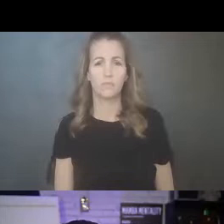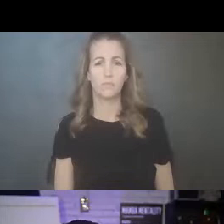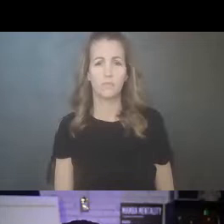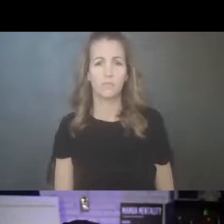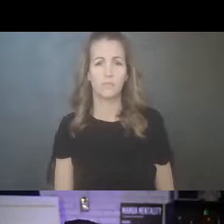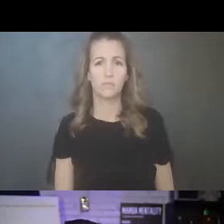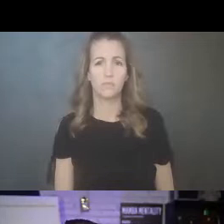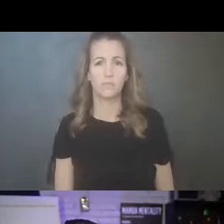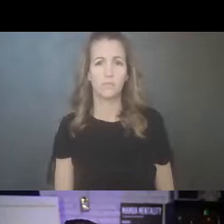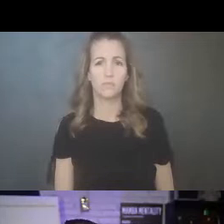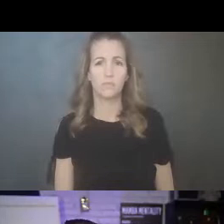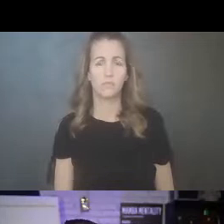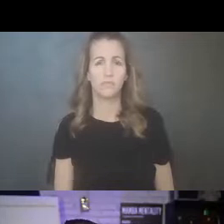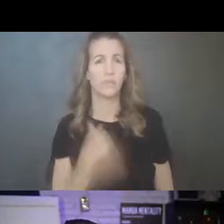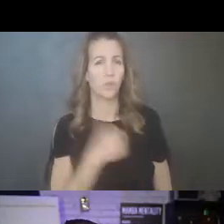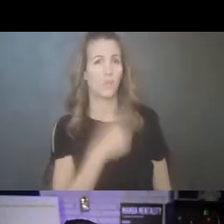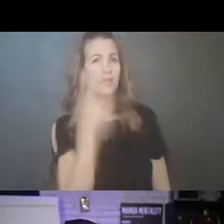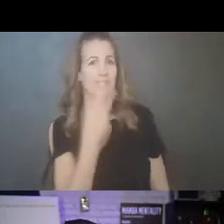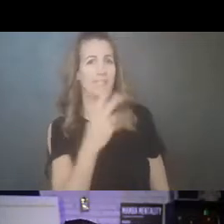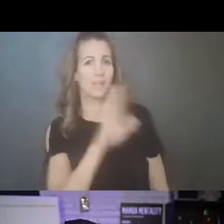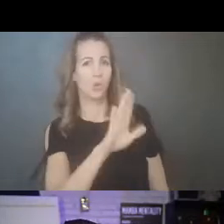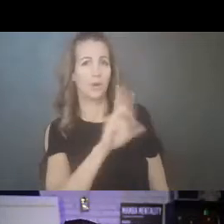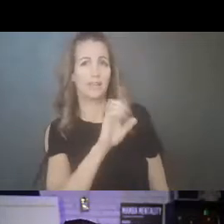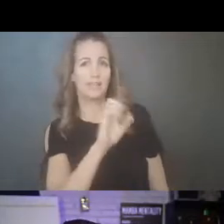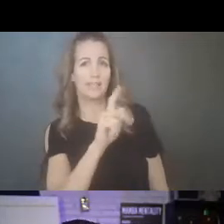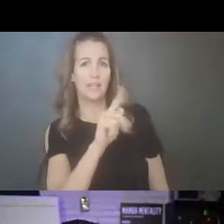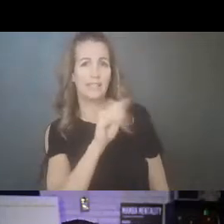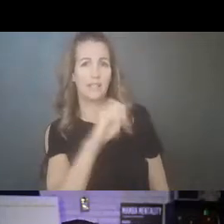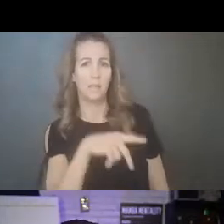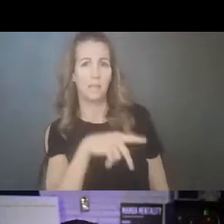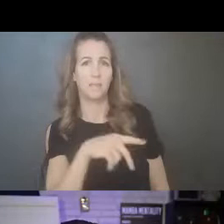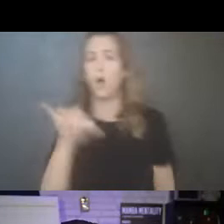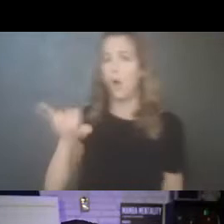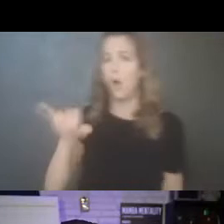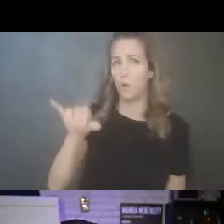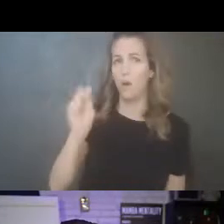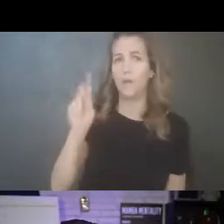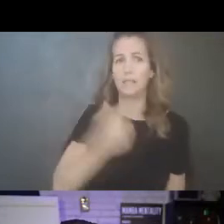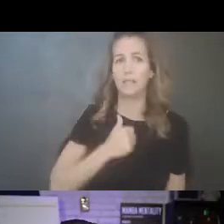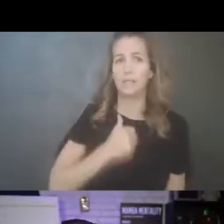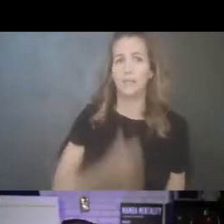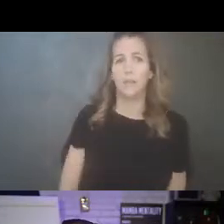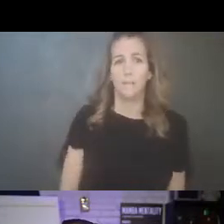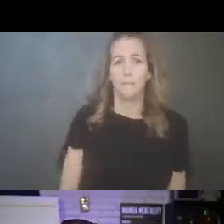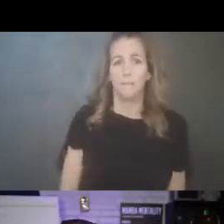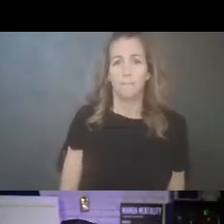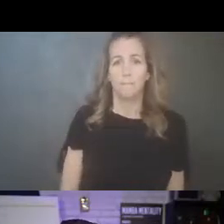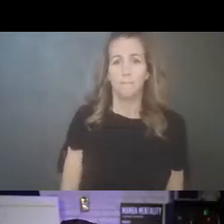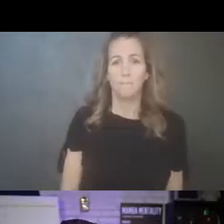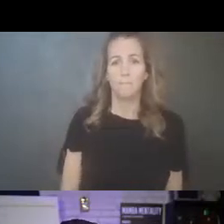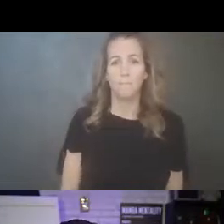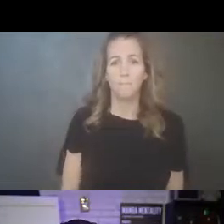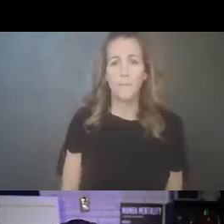Okay. Your desktop. Thank you in the chat. Okay. Sorry about that. Where? Why don't we